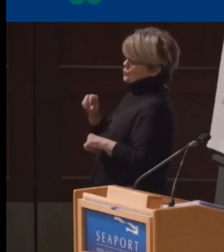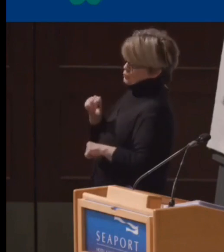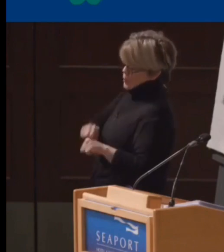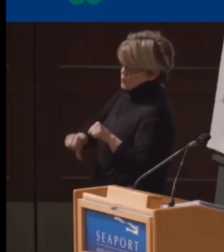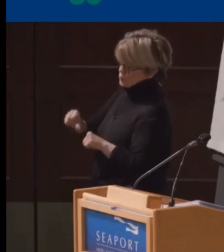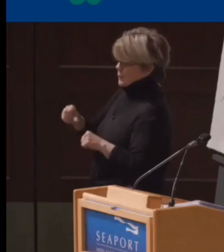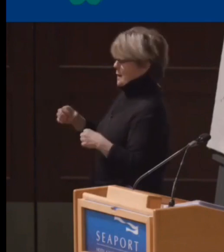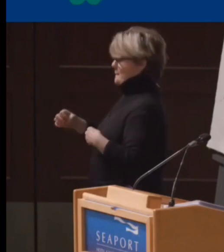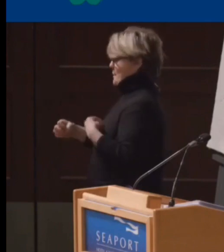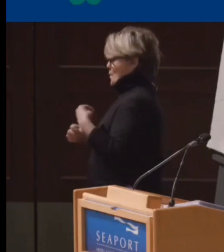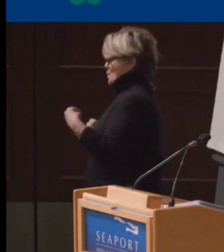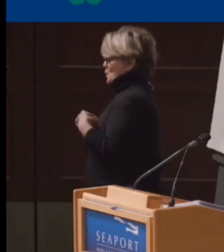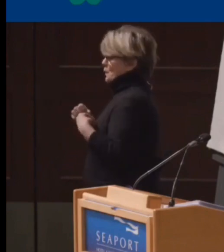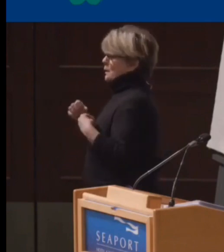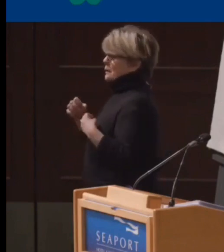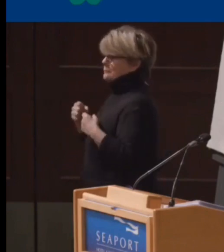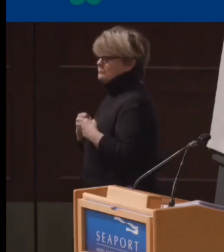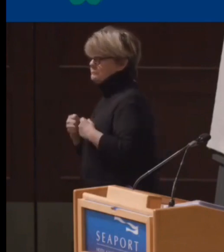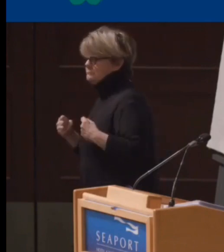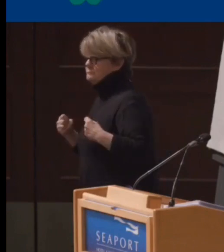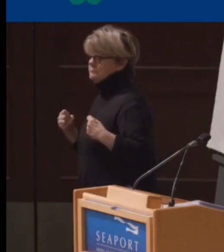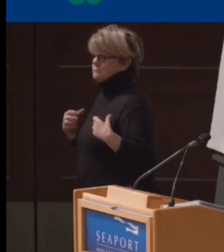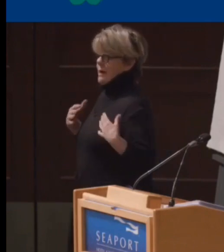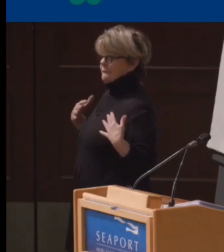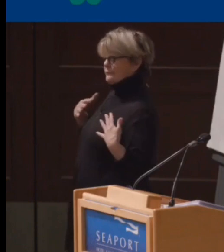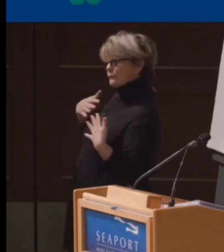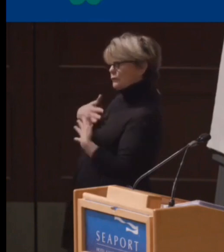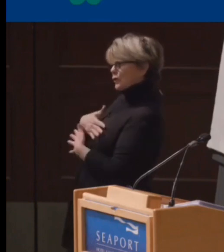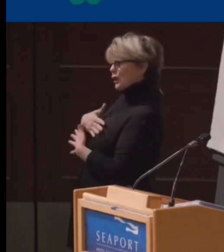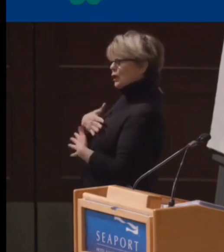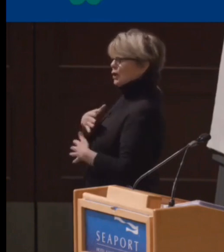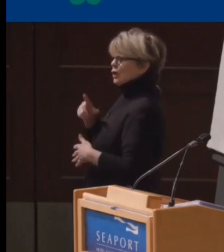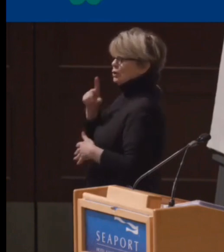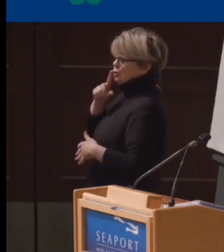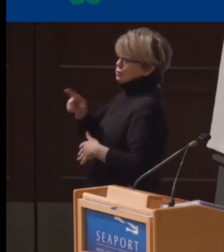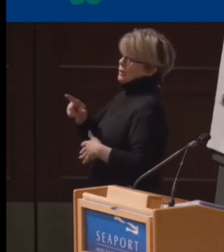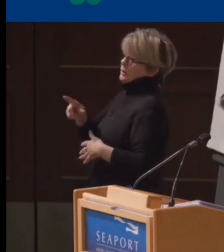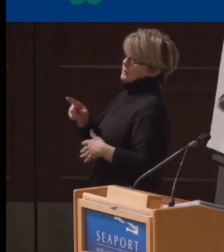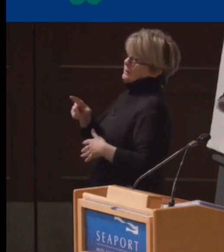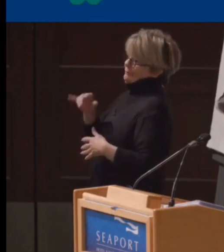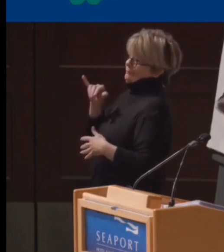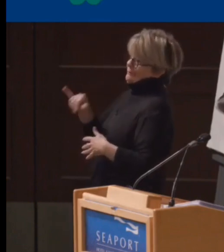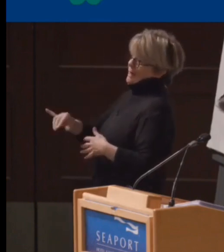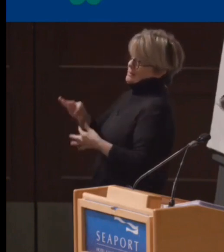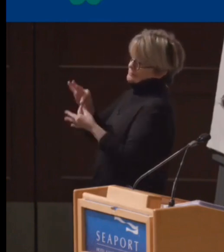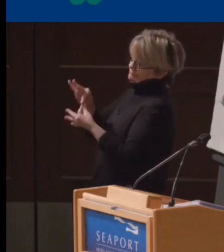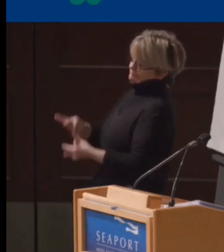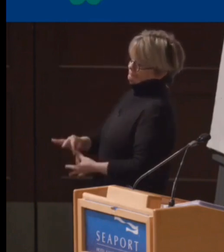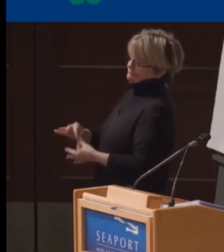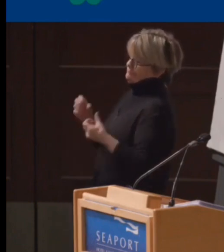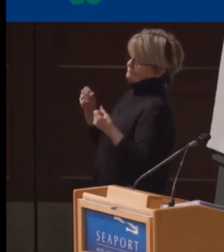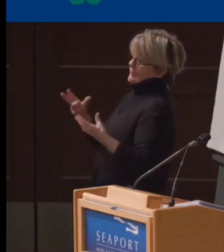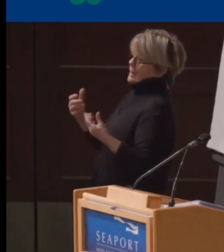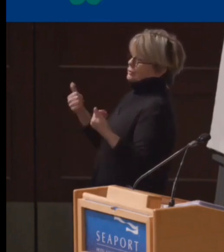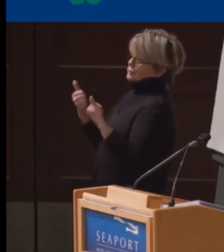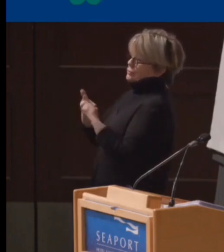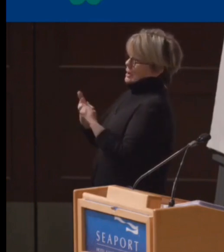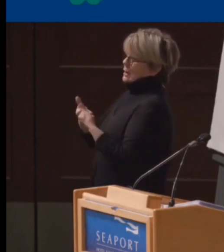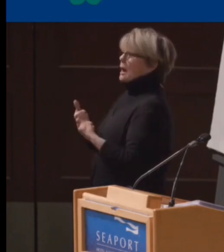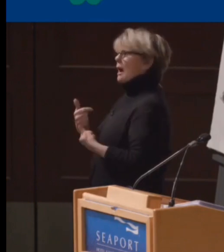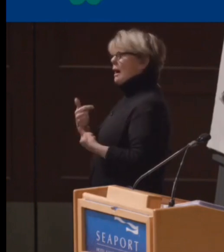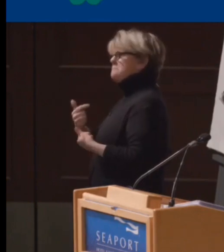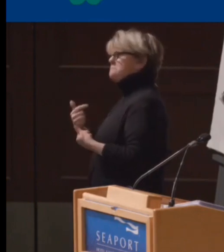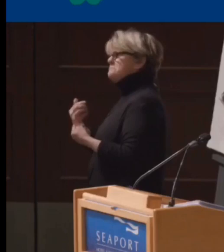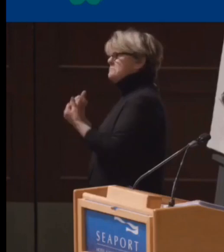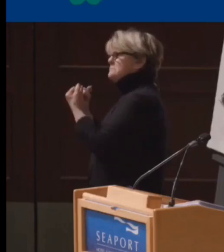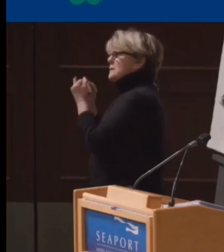emotionally. My fear of coming out of my comfort zone is the root of many of my challenges. Though I have become more